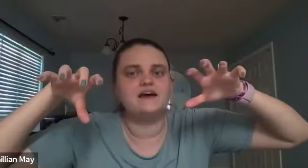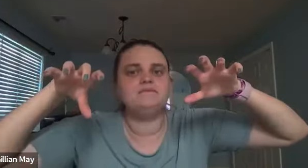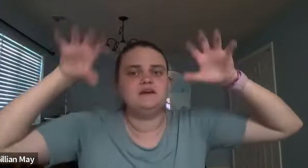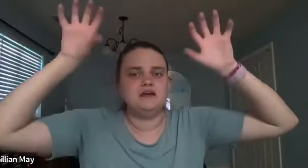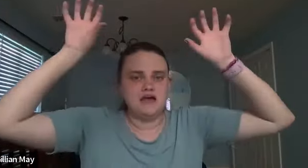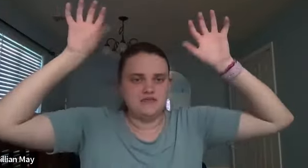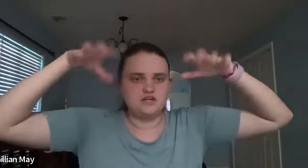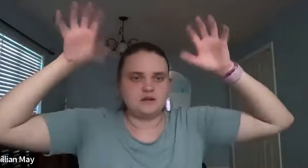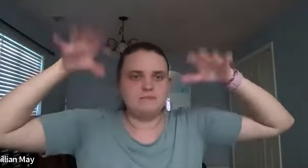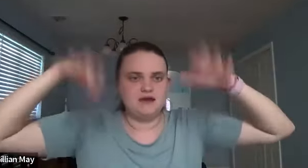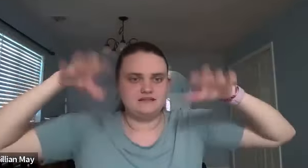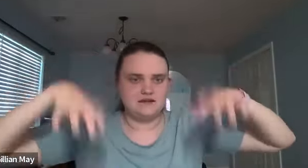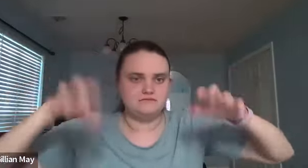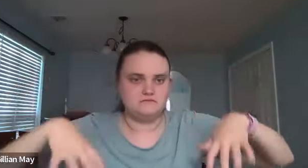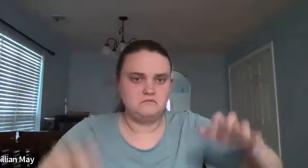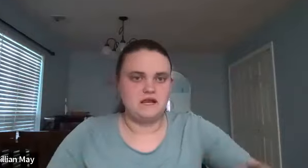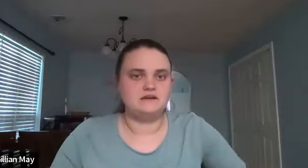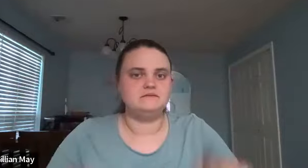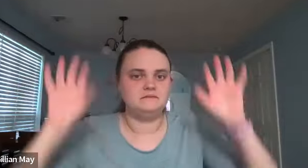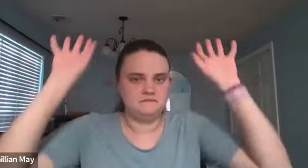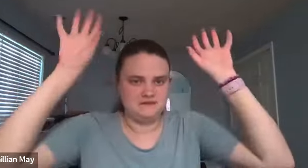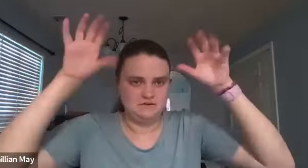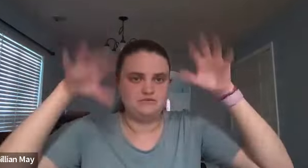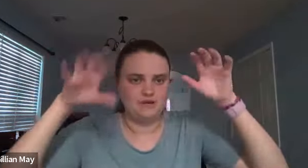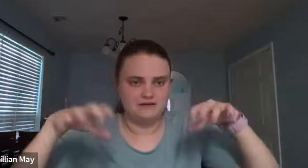that. And then you're going to pat it down. Rain. Rain.